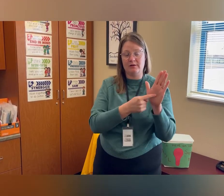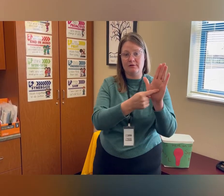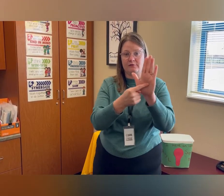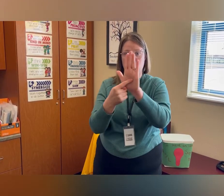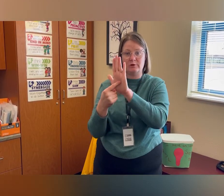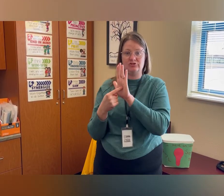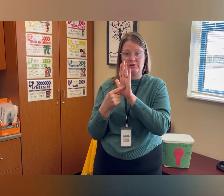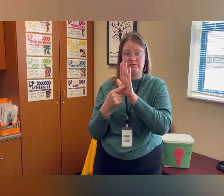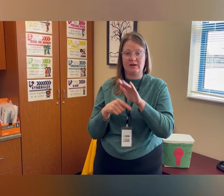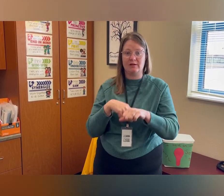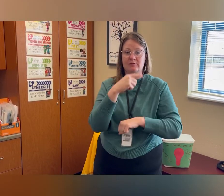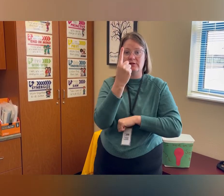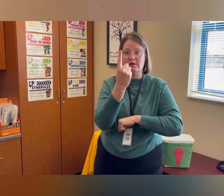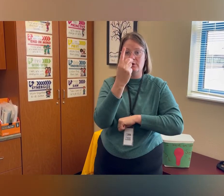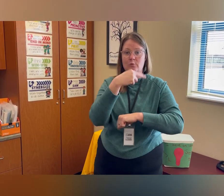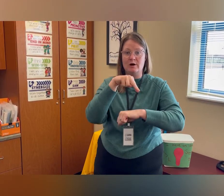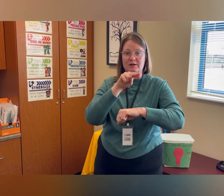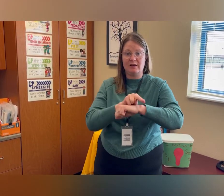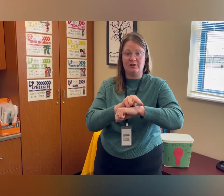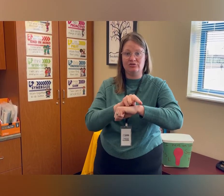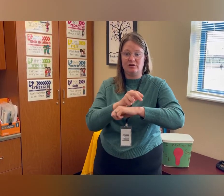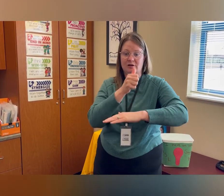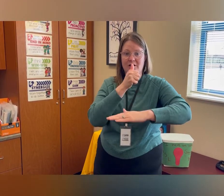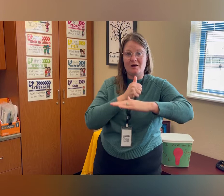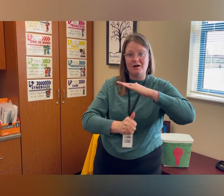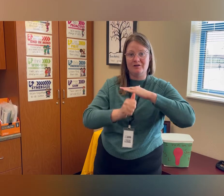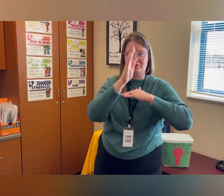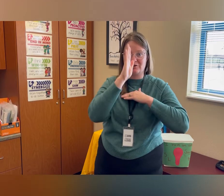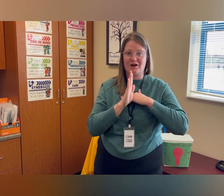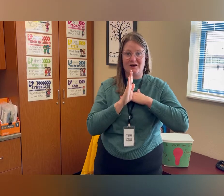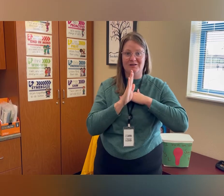for which it stands, one nation under